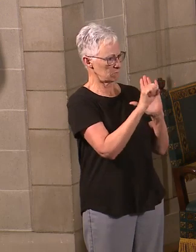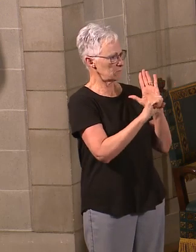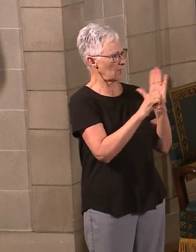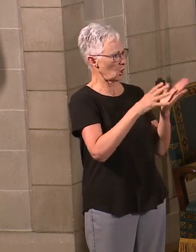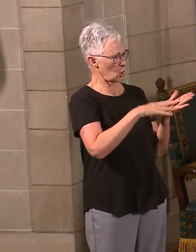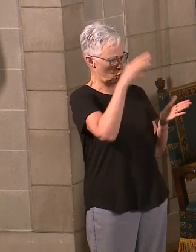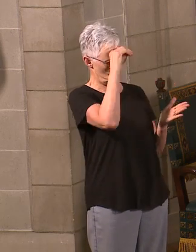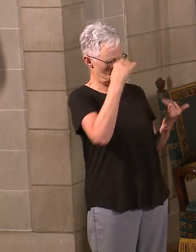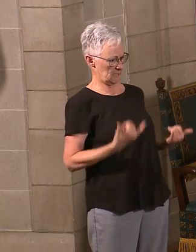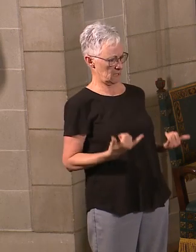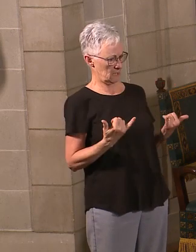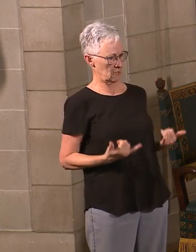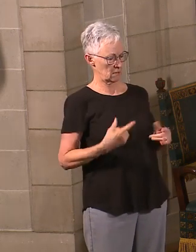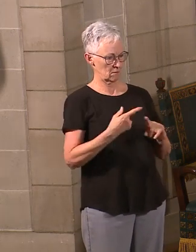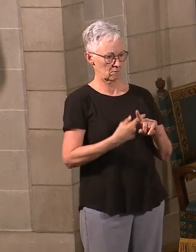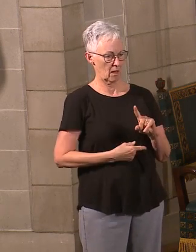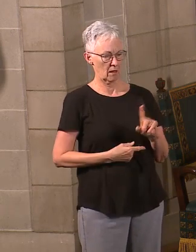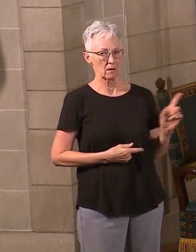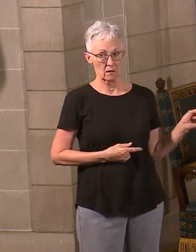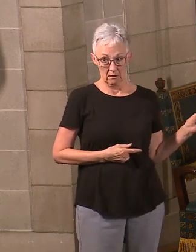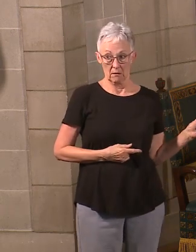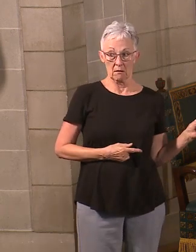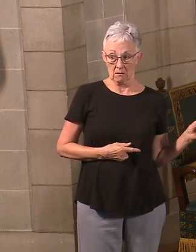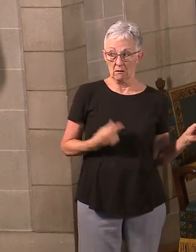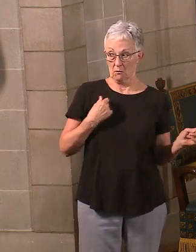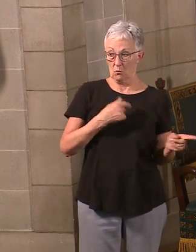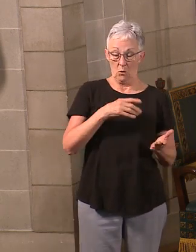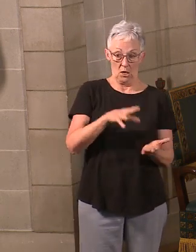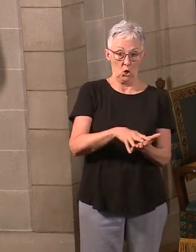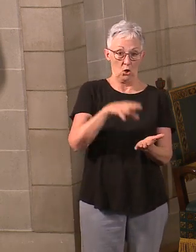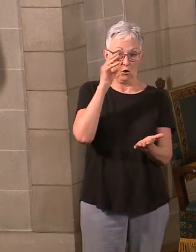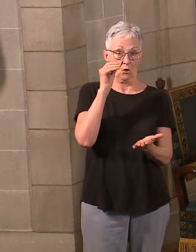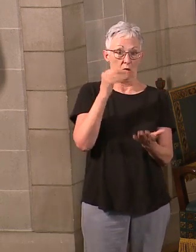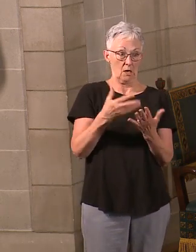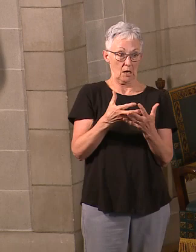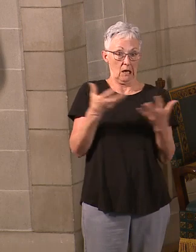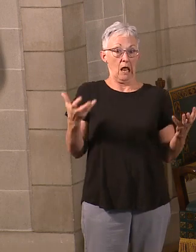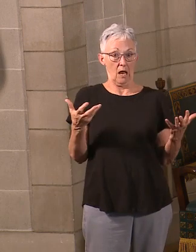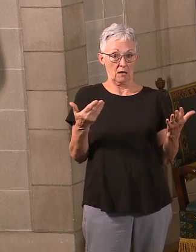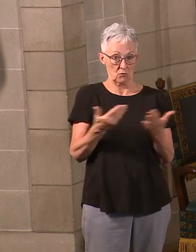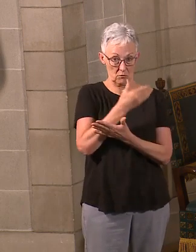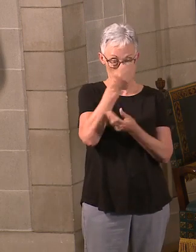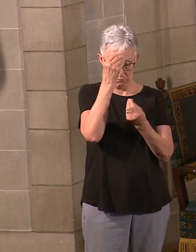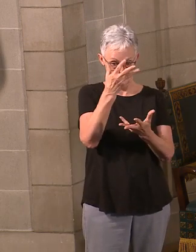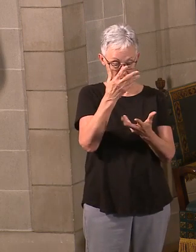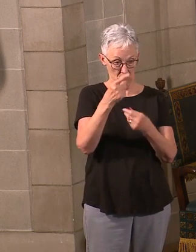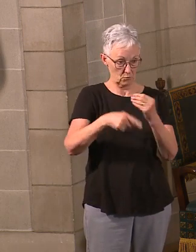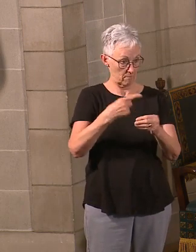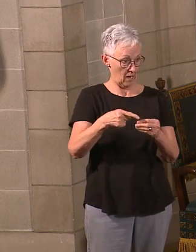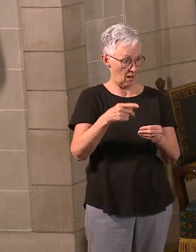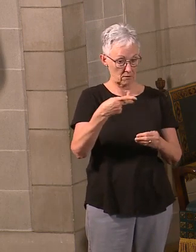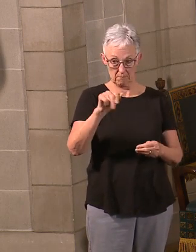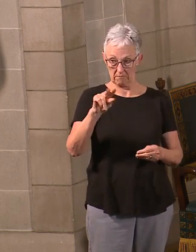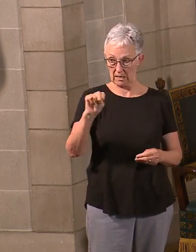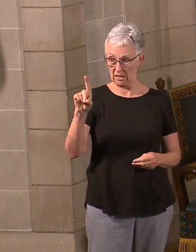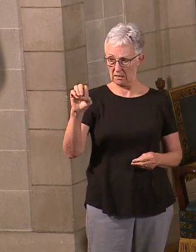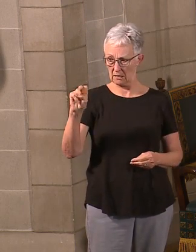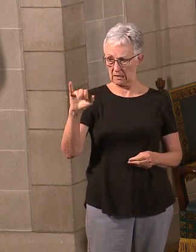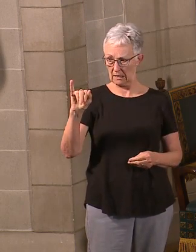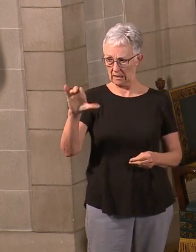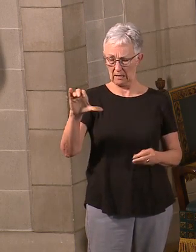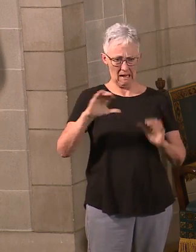a lot about pandemics that I never imagined we'd be learning with regard to, how they spread, what are the steps to take. One